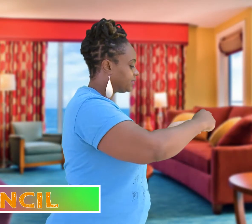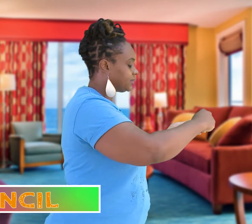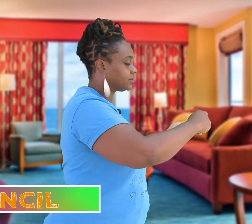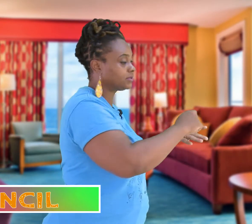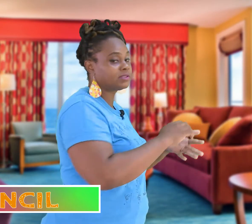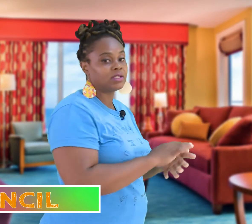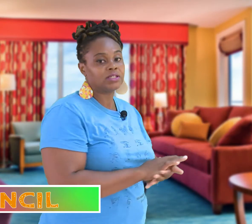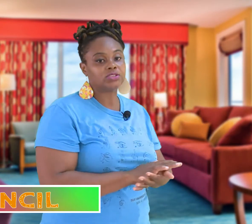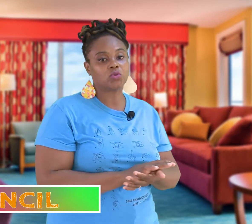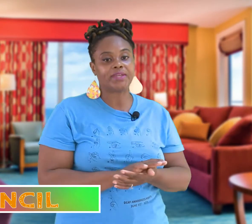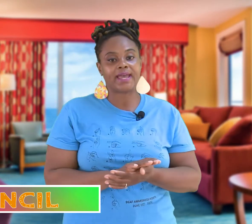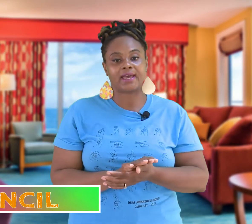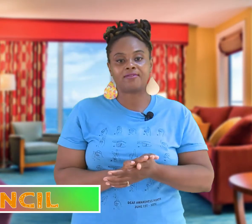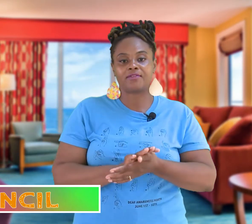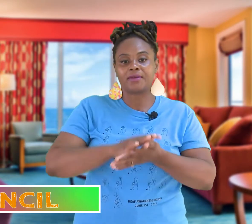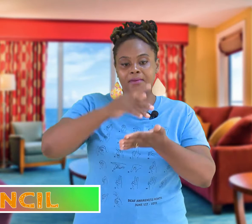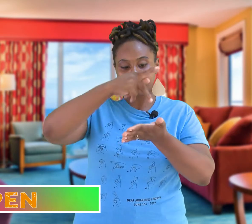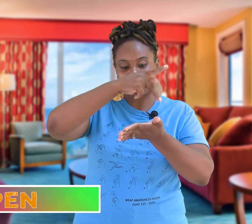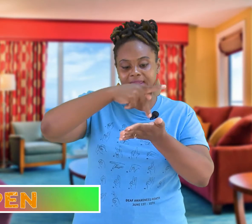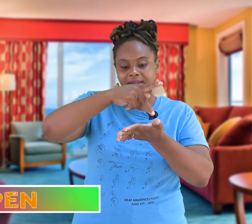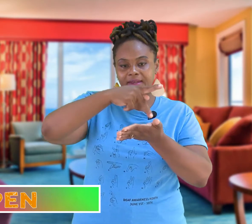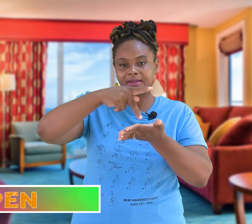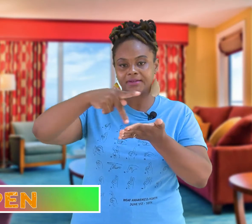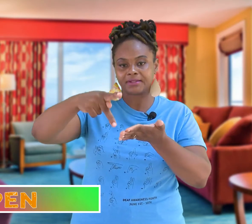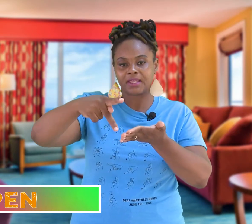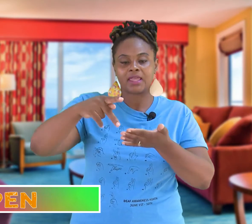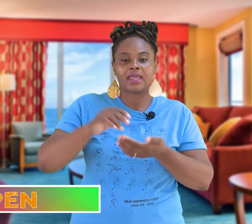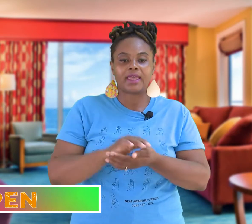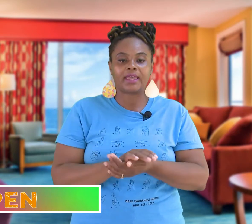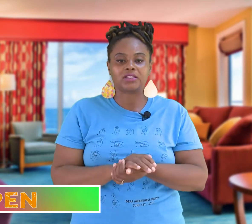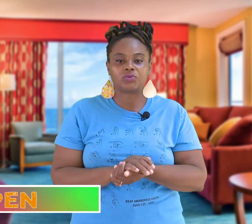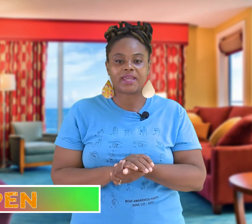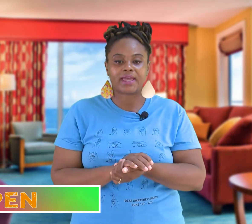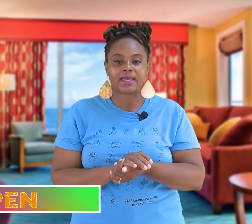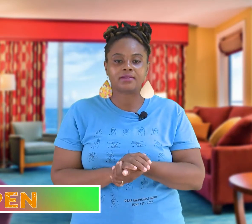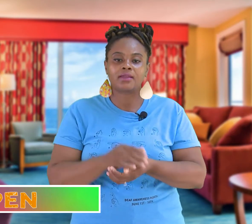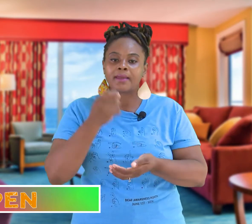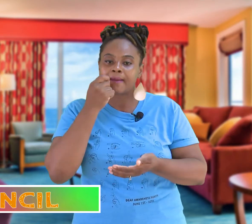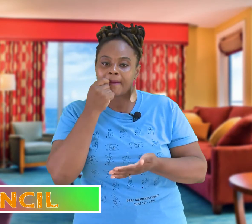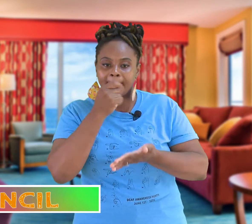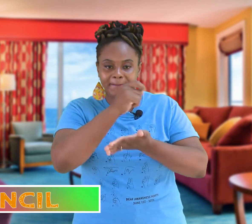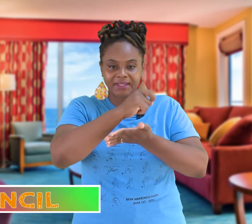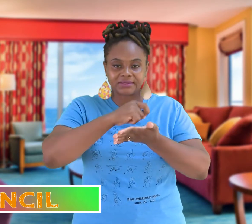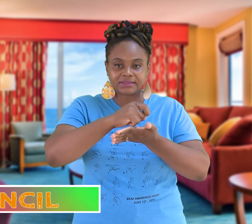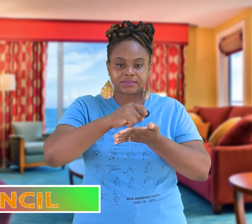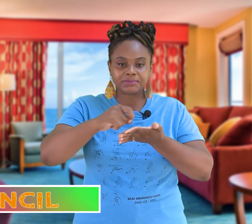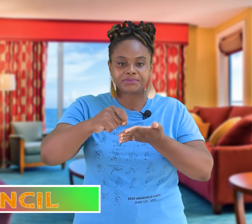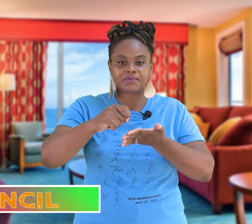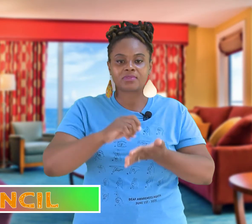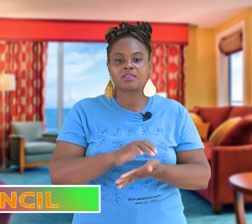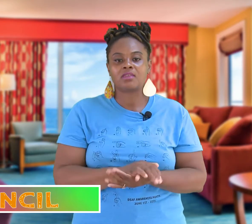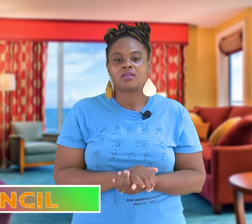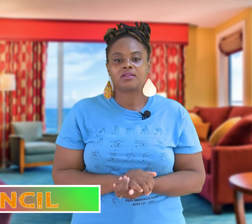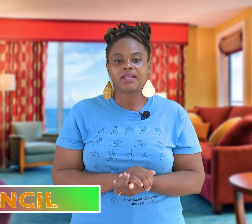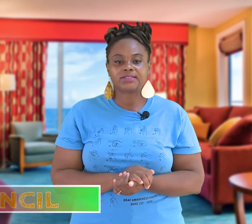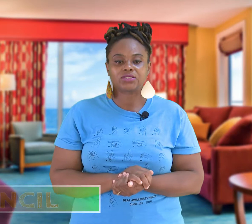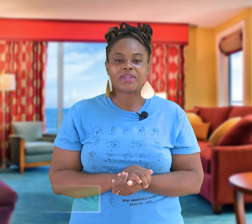Pencil. So we have pen, and we had pencil. Next, we